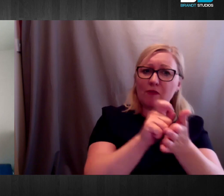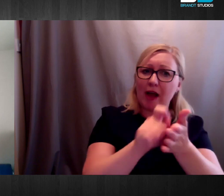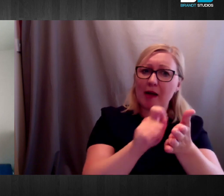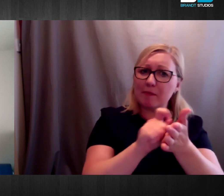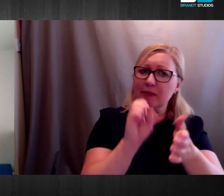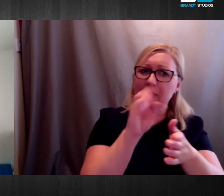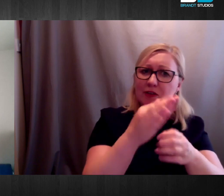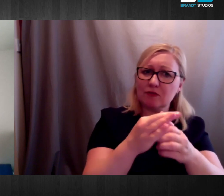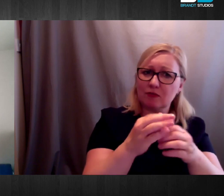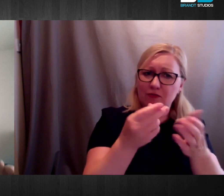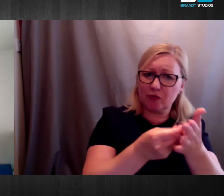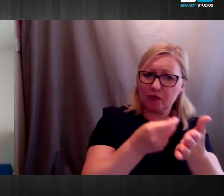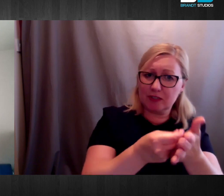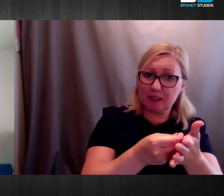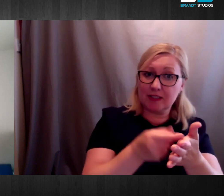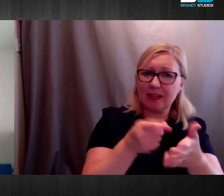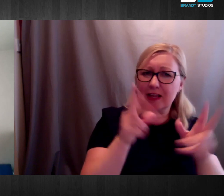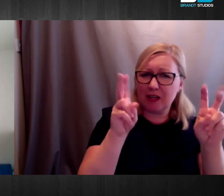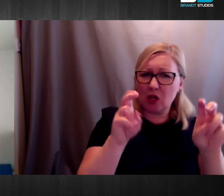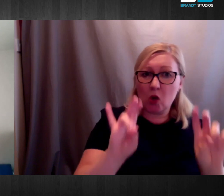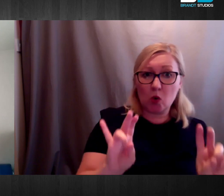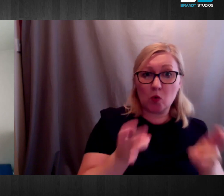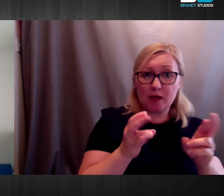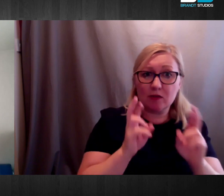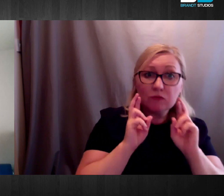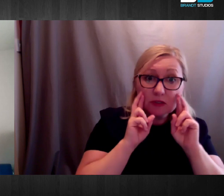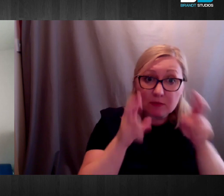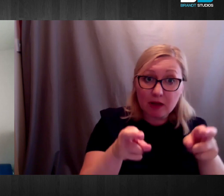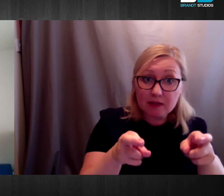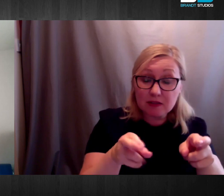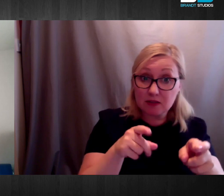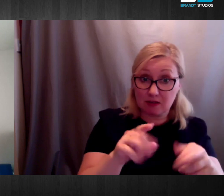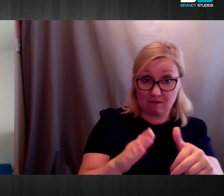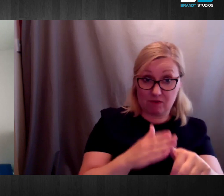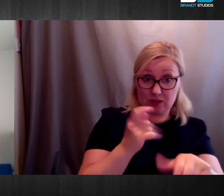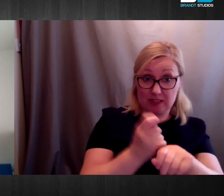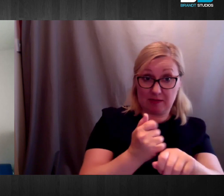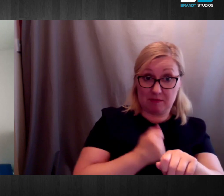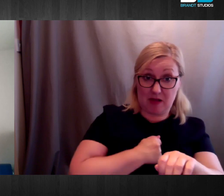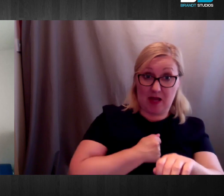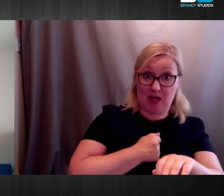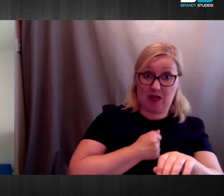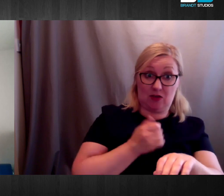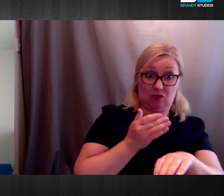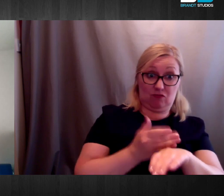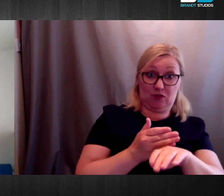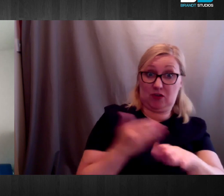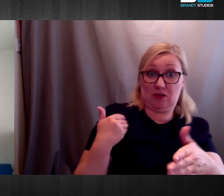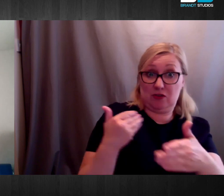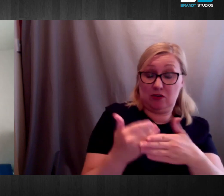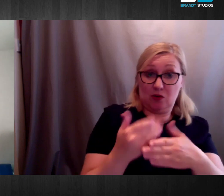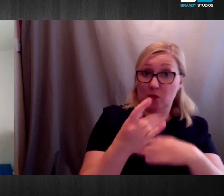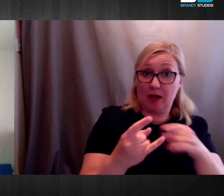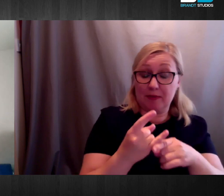my career happened from idea to the start of projects within 2.5